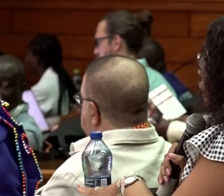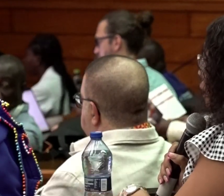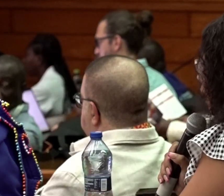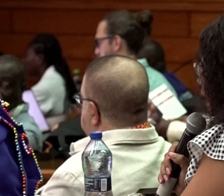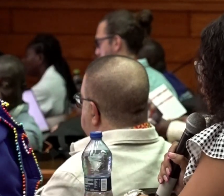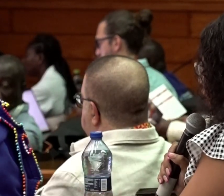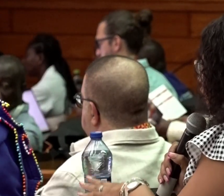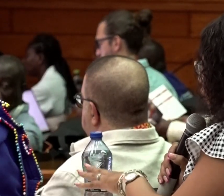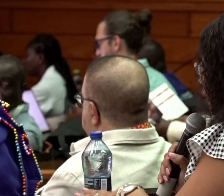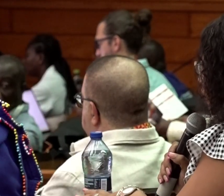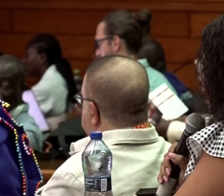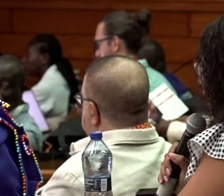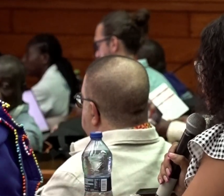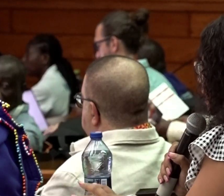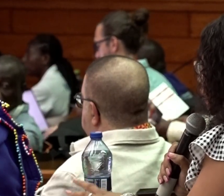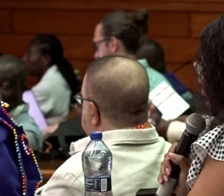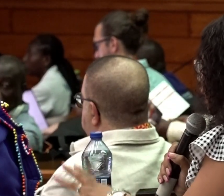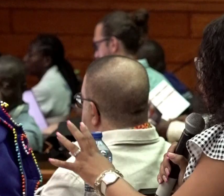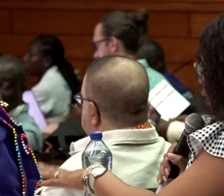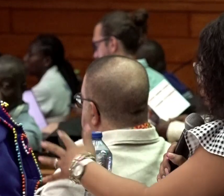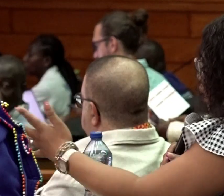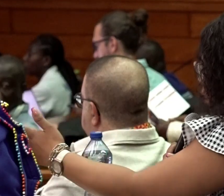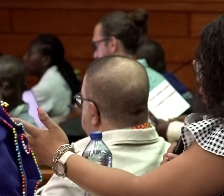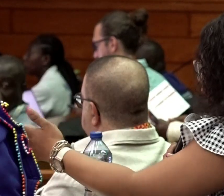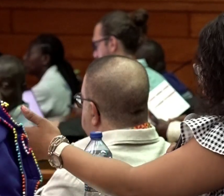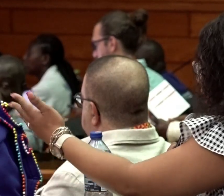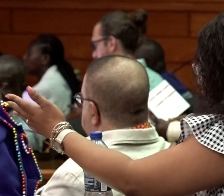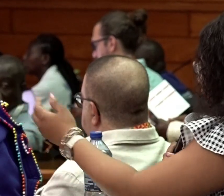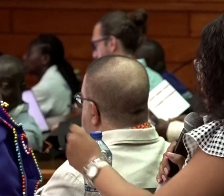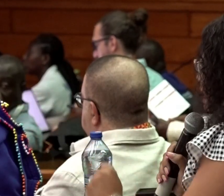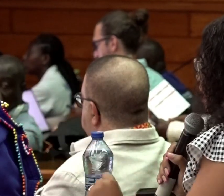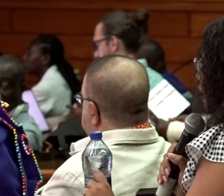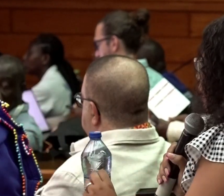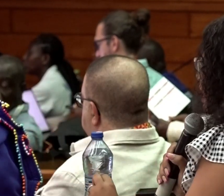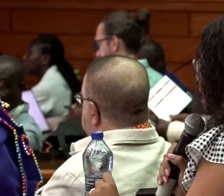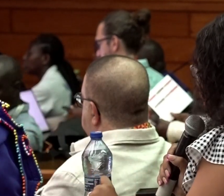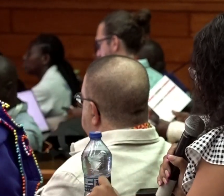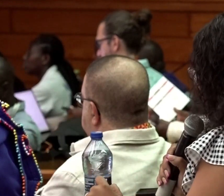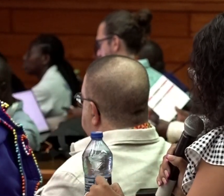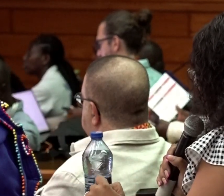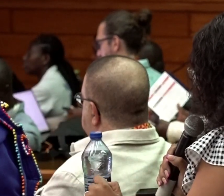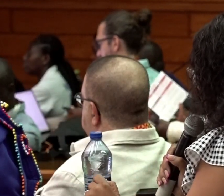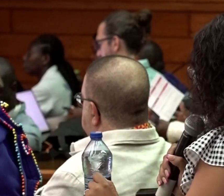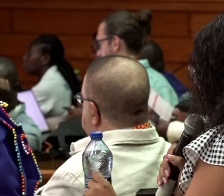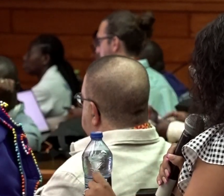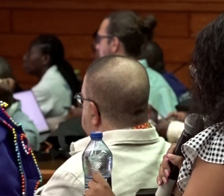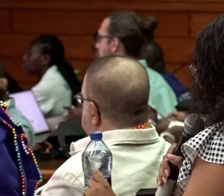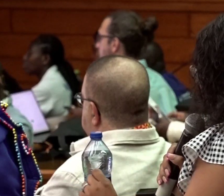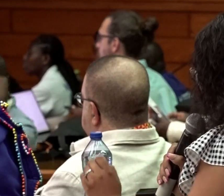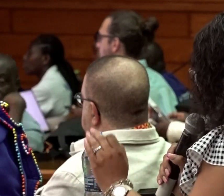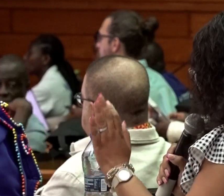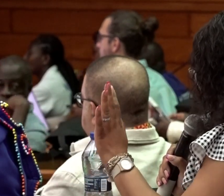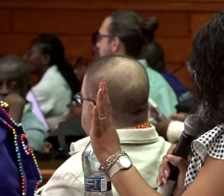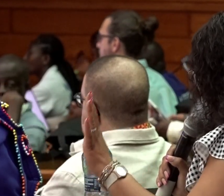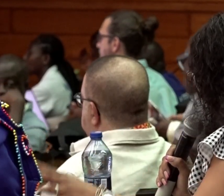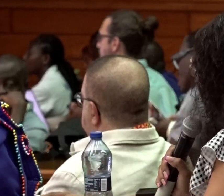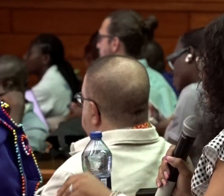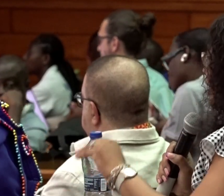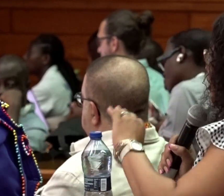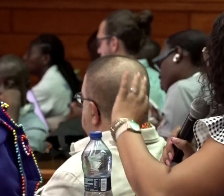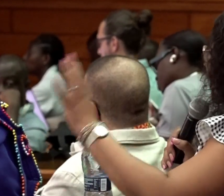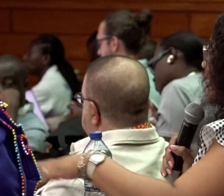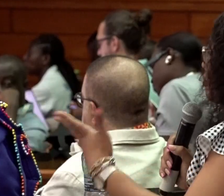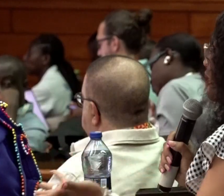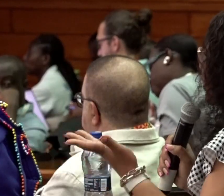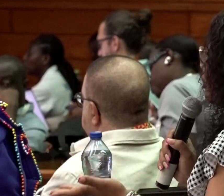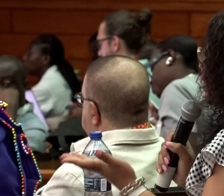stakeholders that were part of related work or work that has potential intersects. and the climate